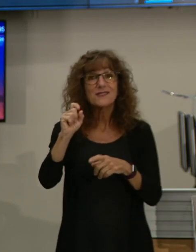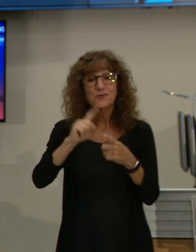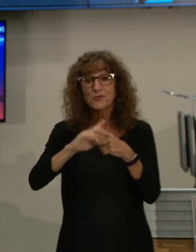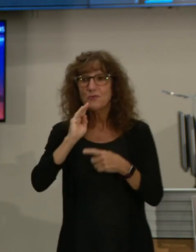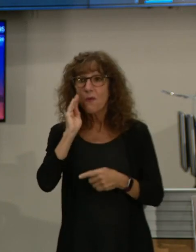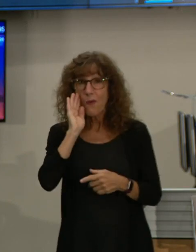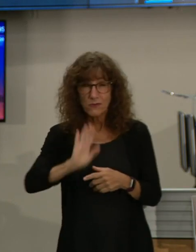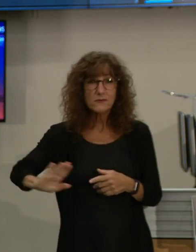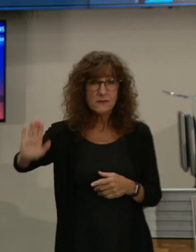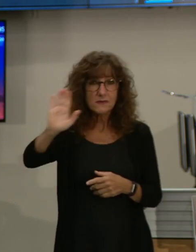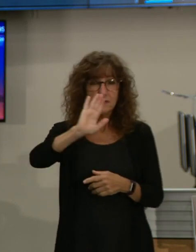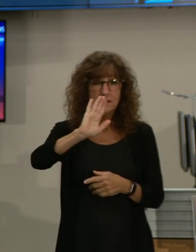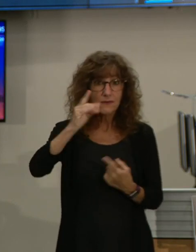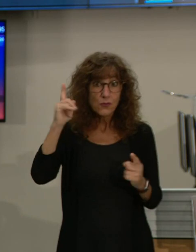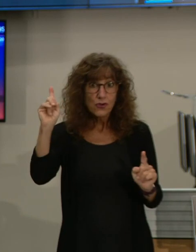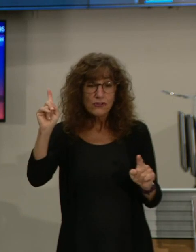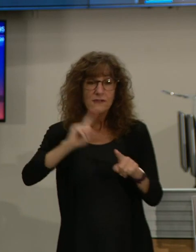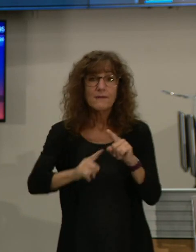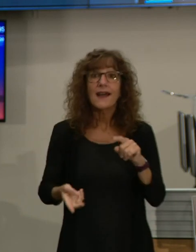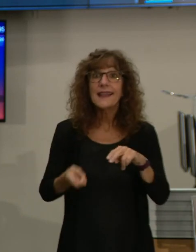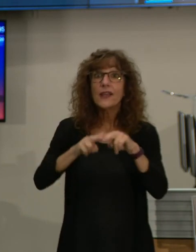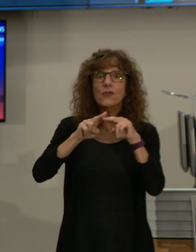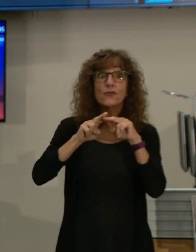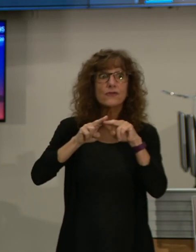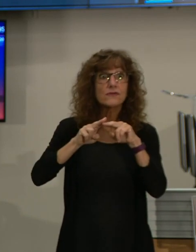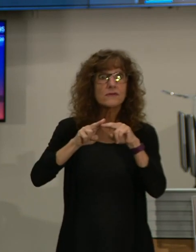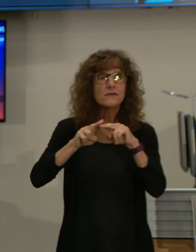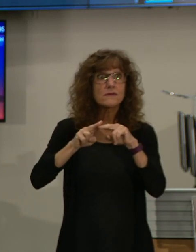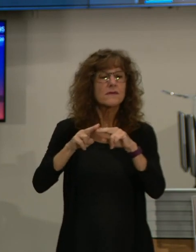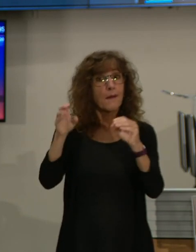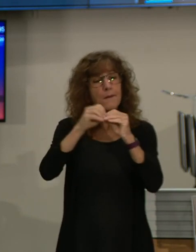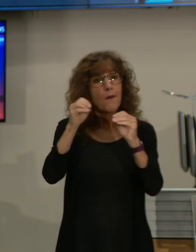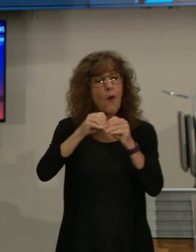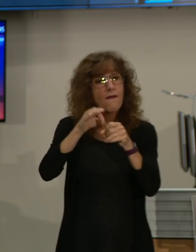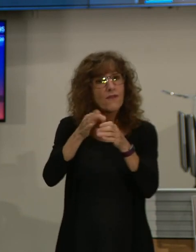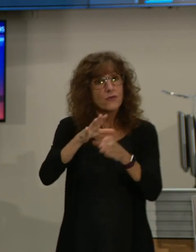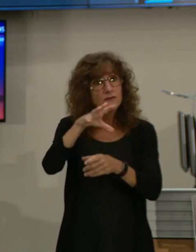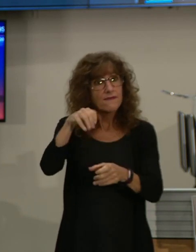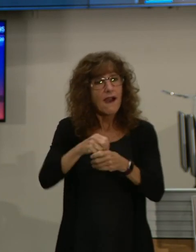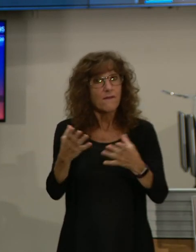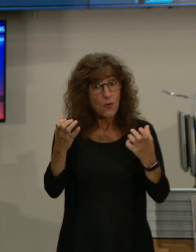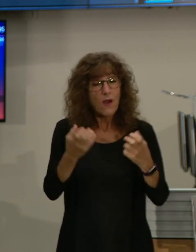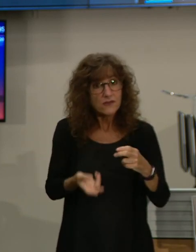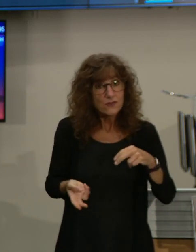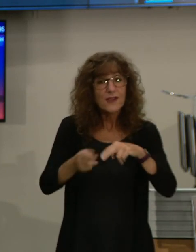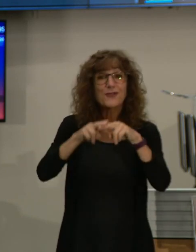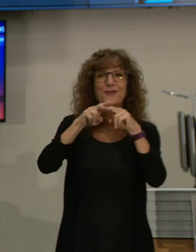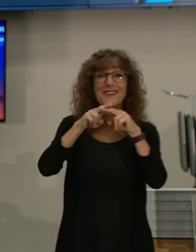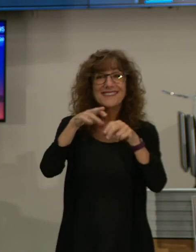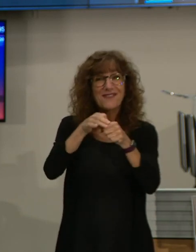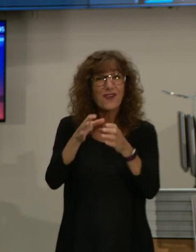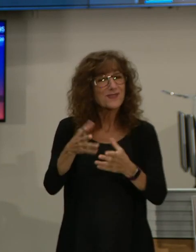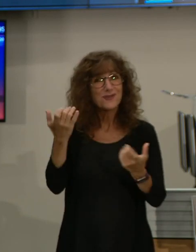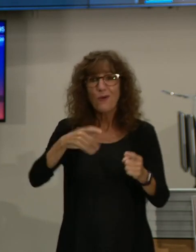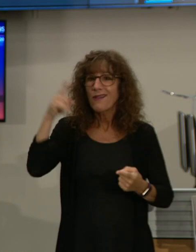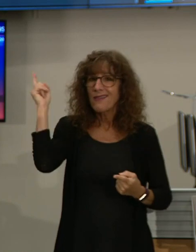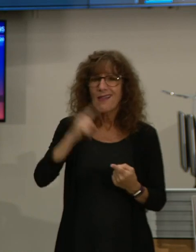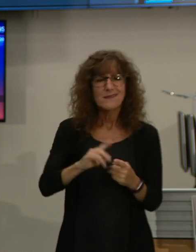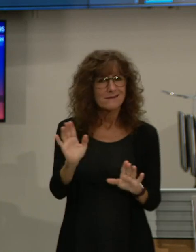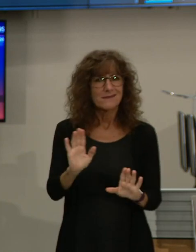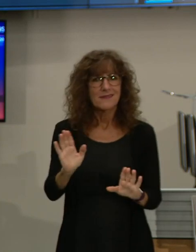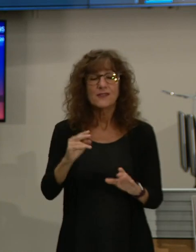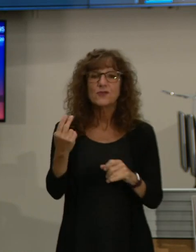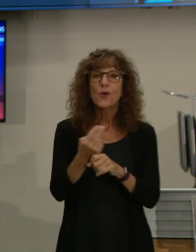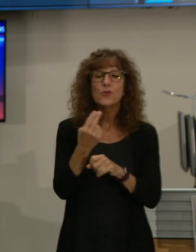homes not only works, but it increased voter participation. We want to increase voter participation, not decrease it. And so